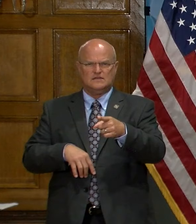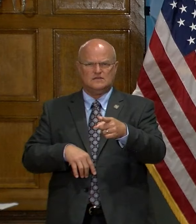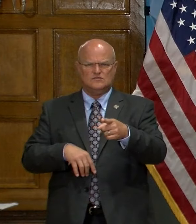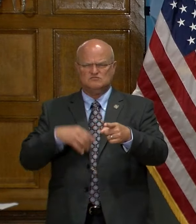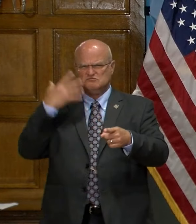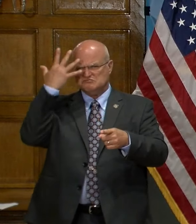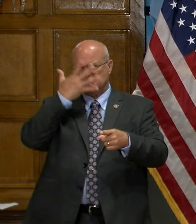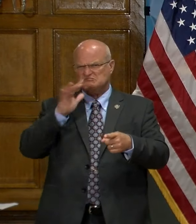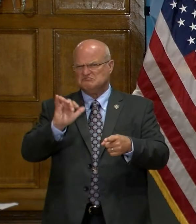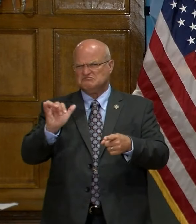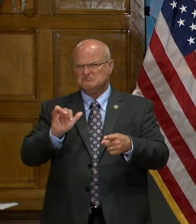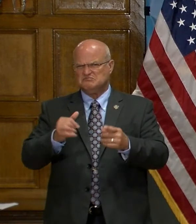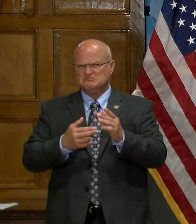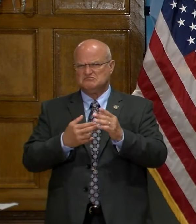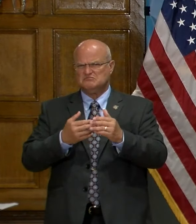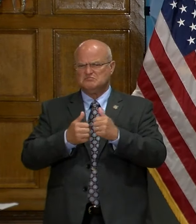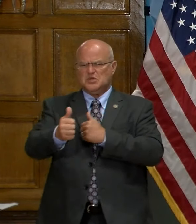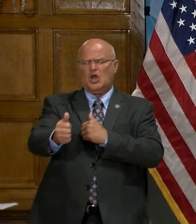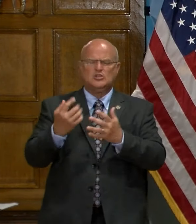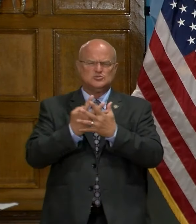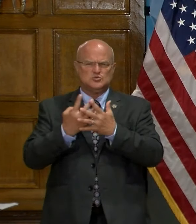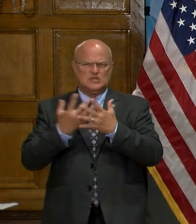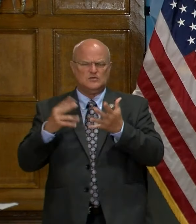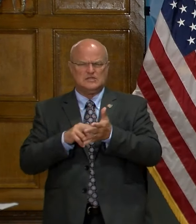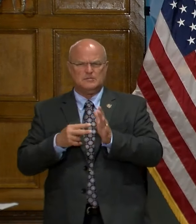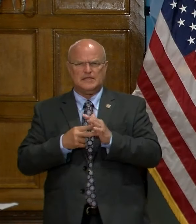look like beyond screening?